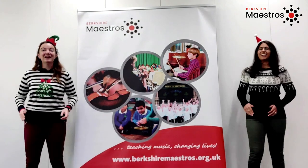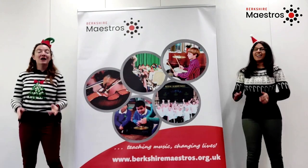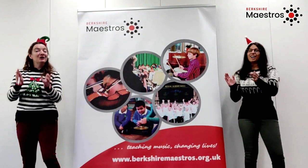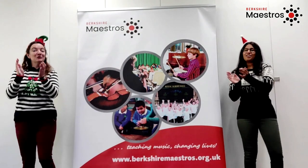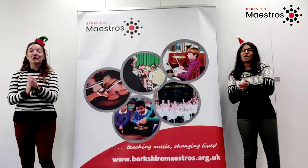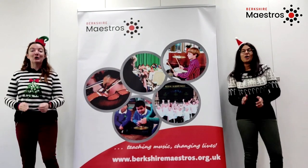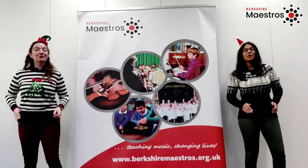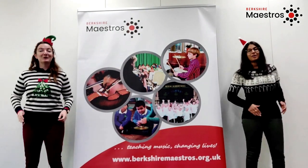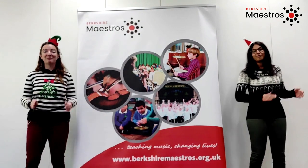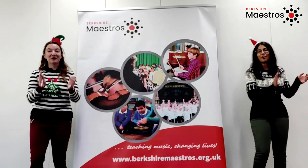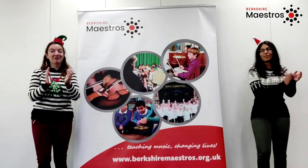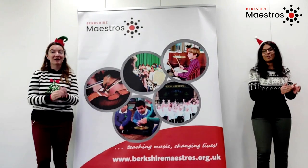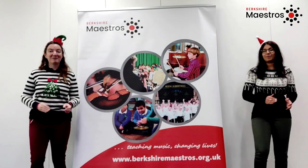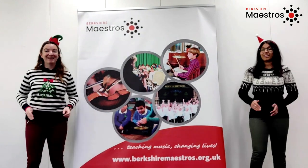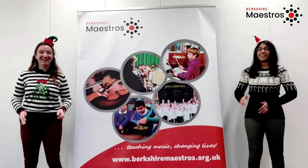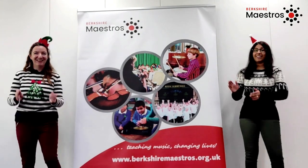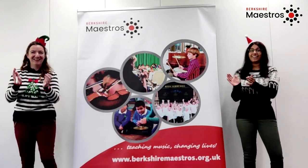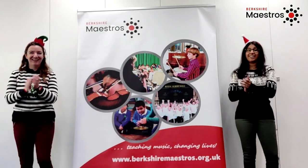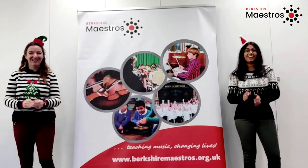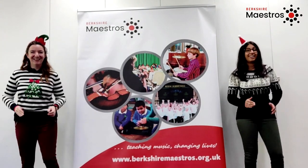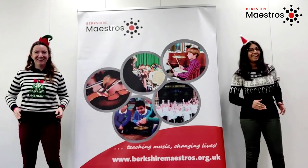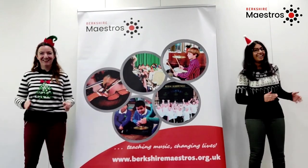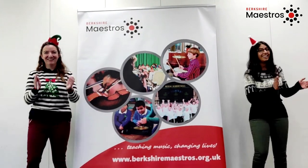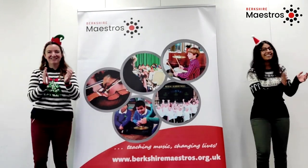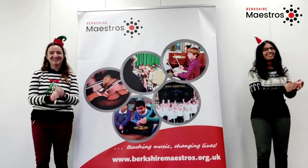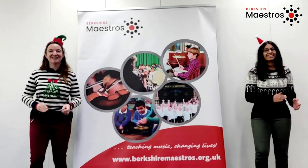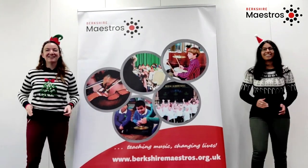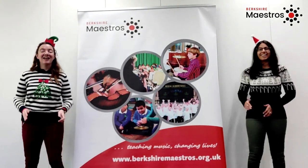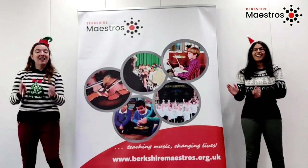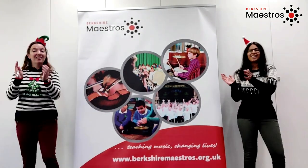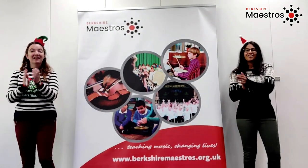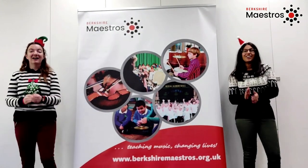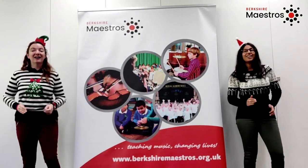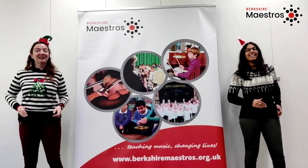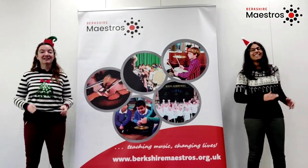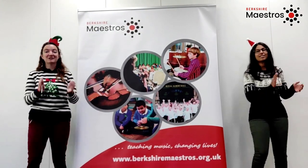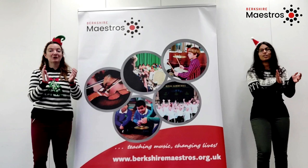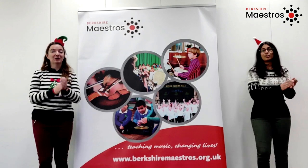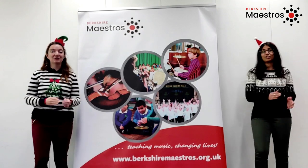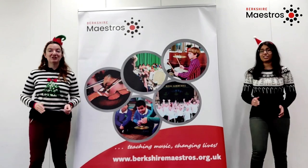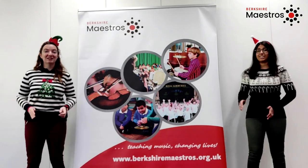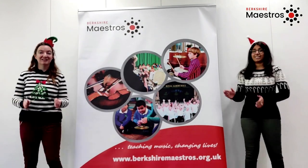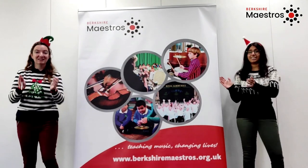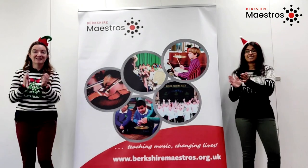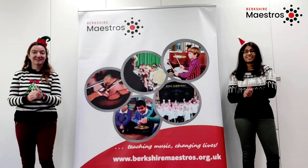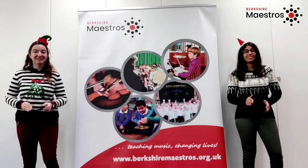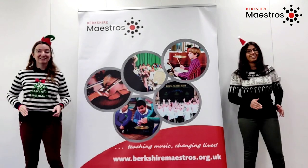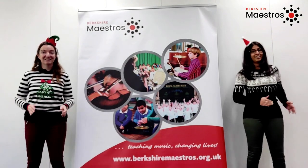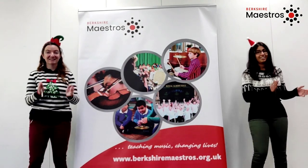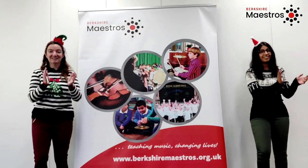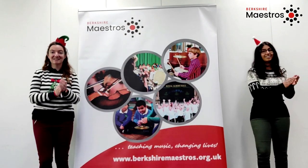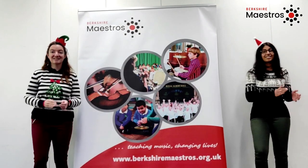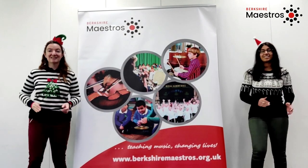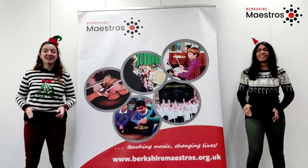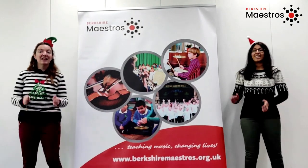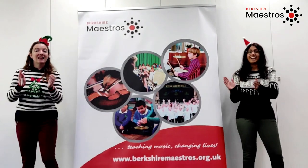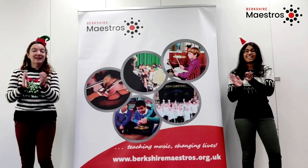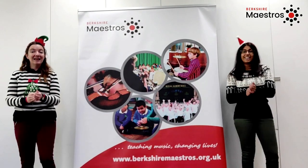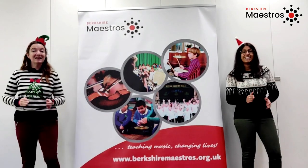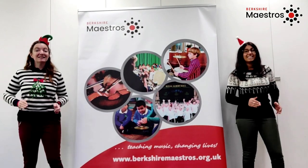manger, no crib for a bed, the little Lord Jesus lay